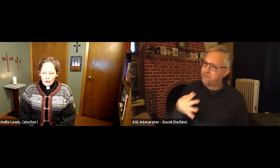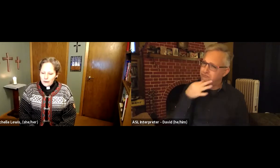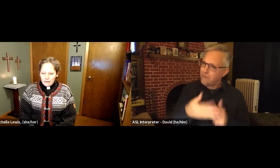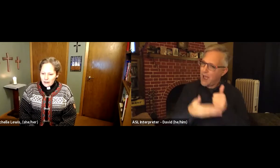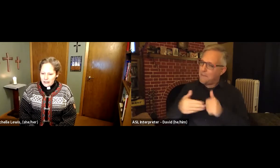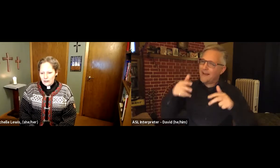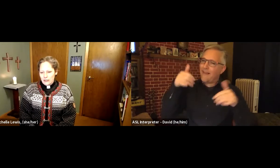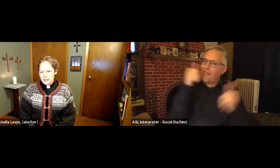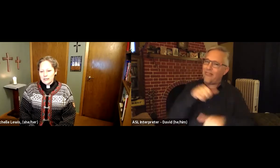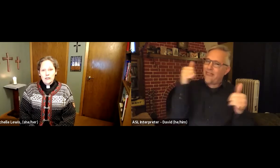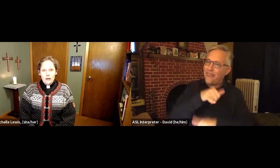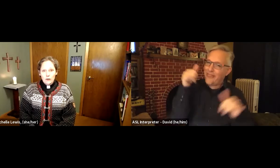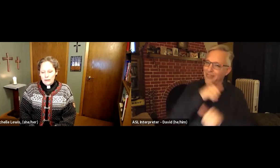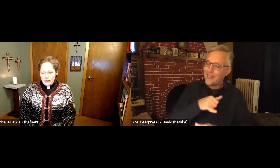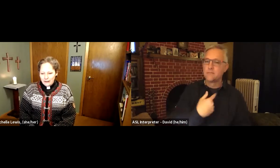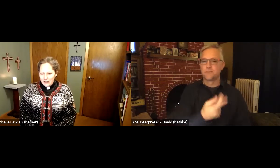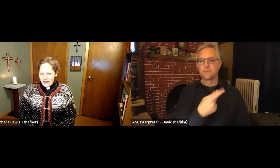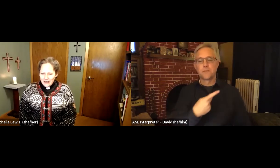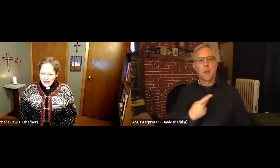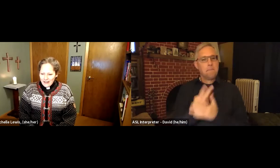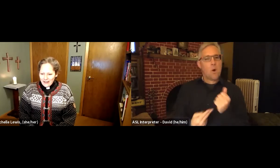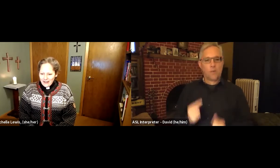We were both very serious young women,